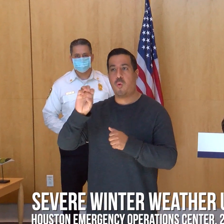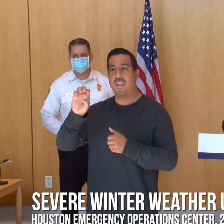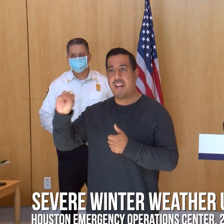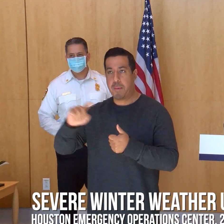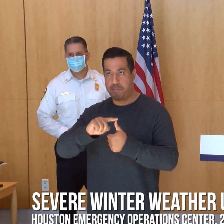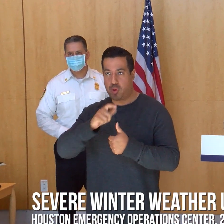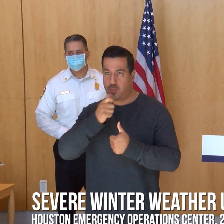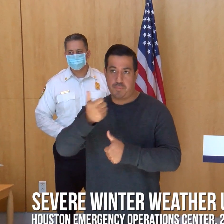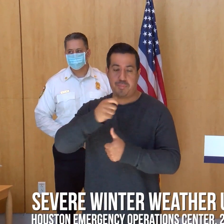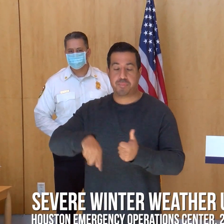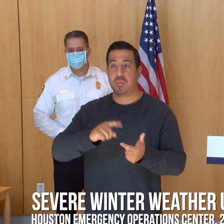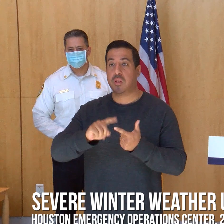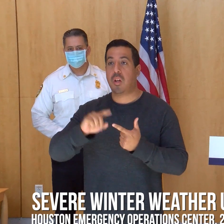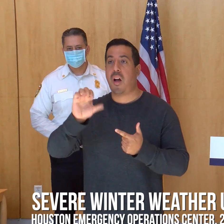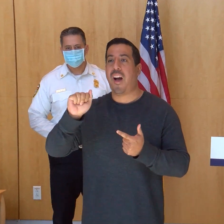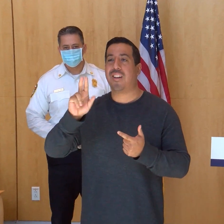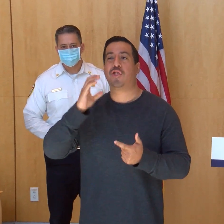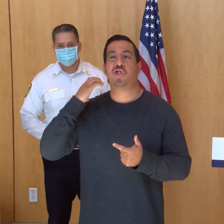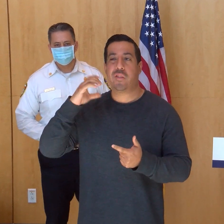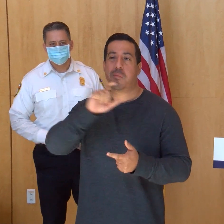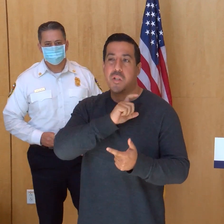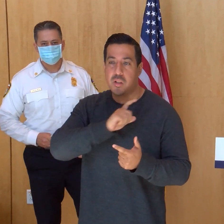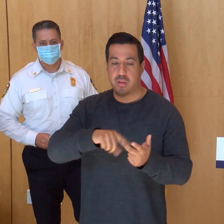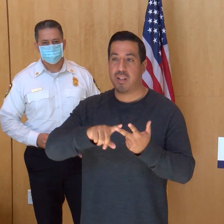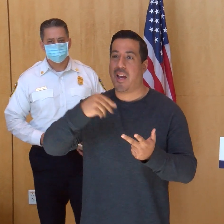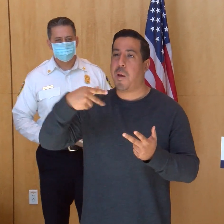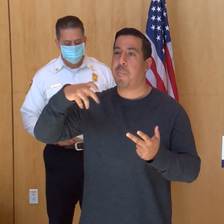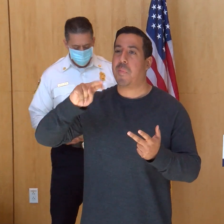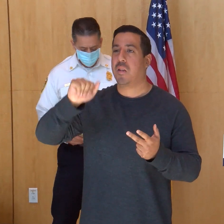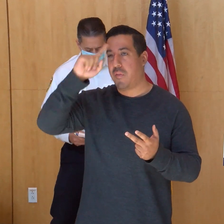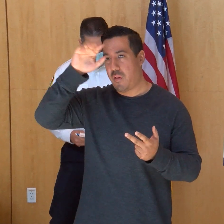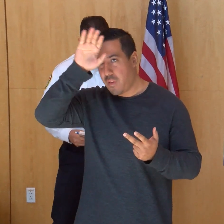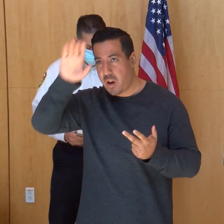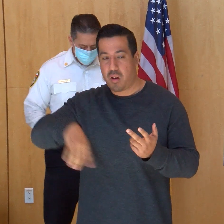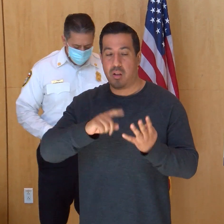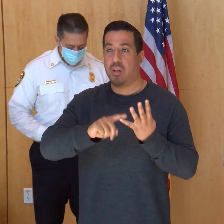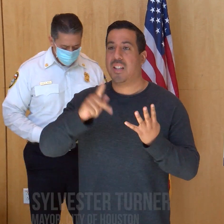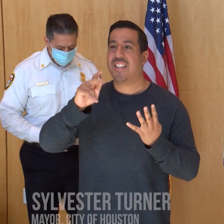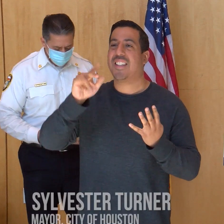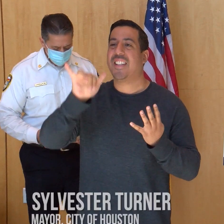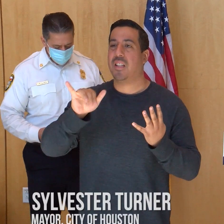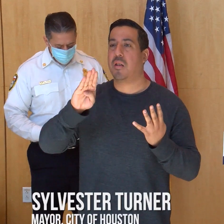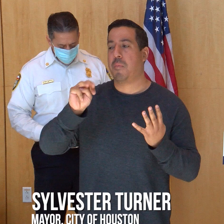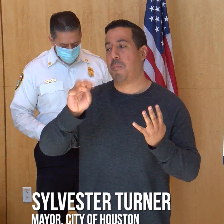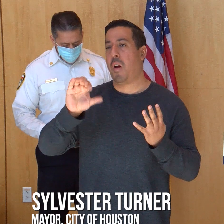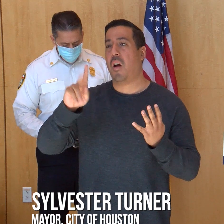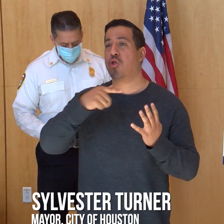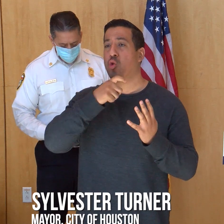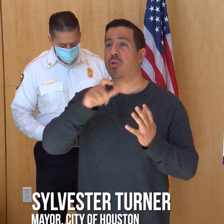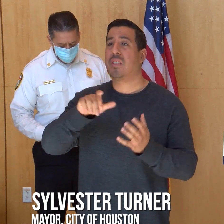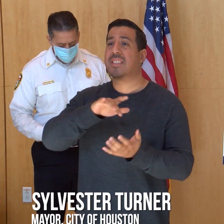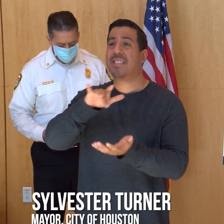Management, Chief ACEVEDO, of course, with police, Chief PEña with fire, and Kenny Mercado, who's with CenterPoint Energy,